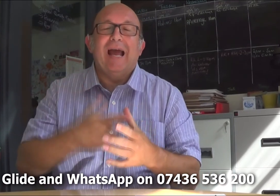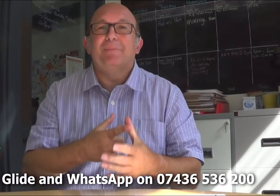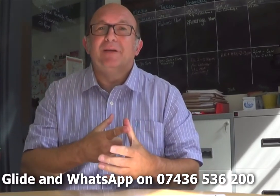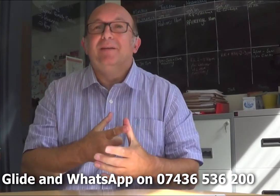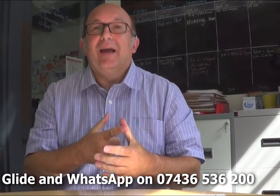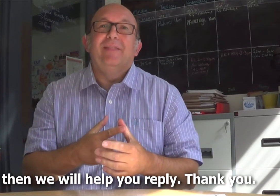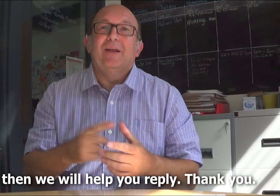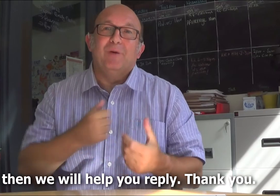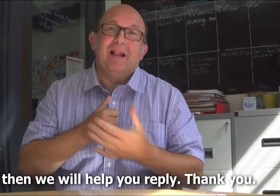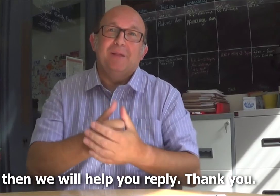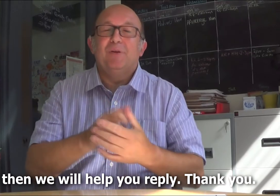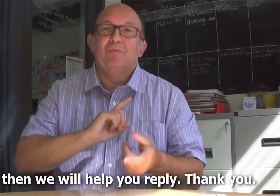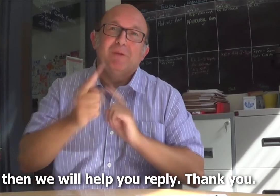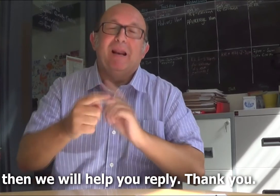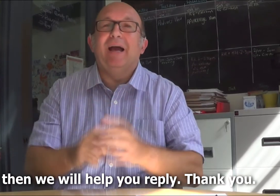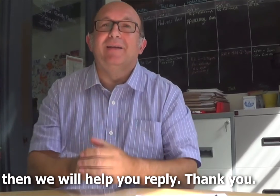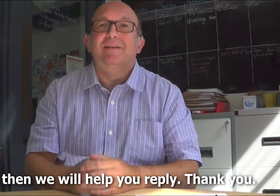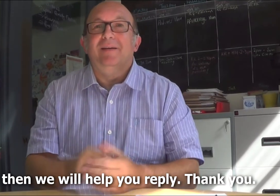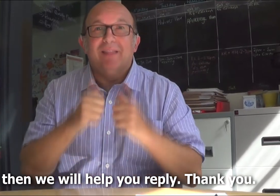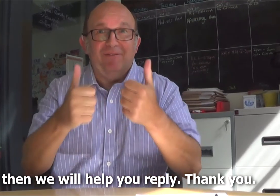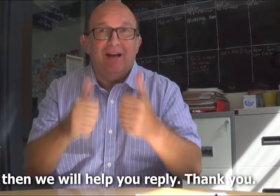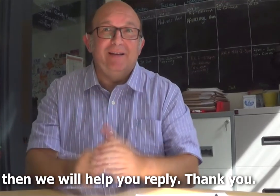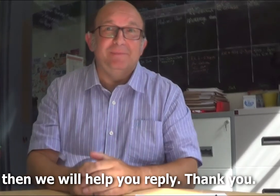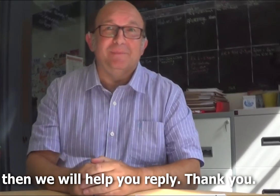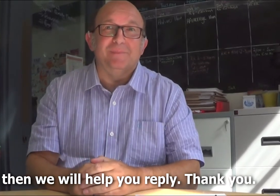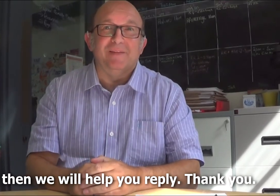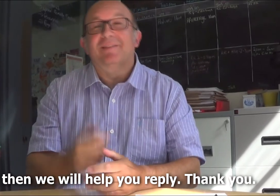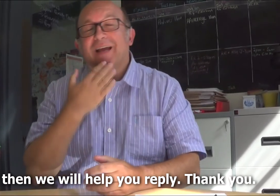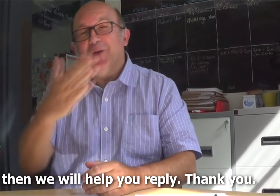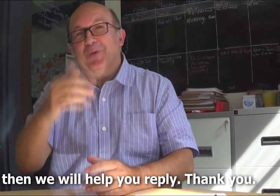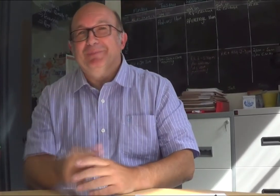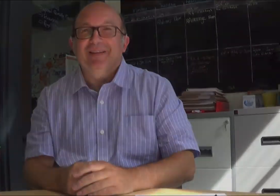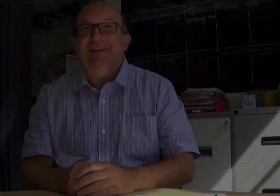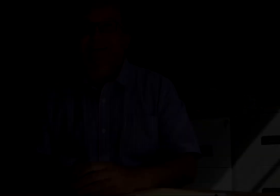WhatsApp, and then we'll help you reply. That's fine. Thank you.